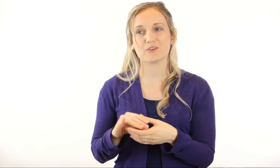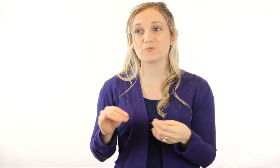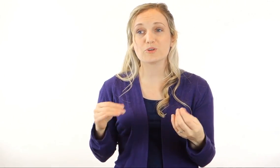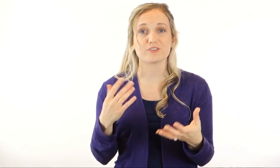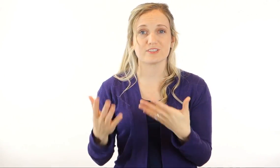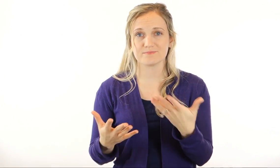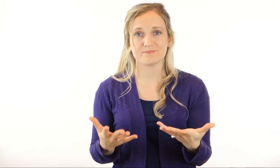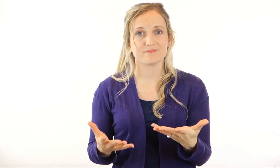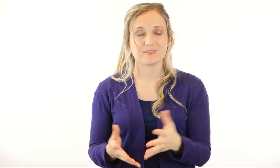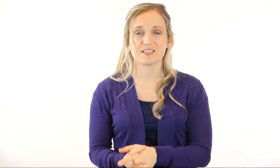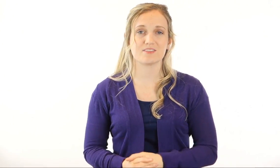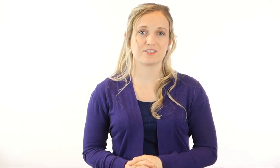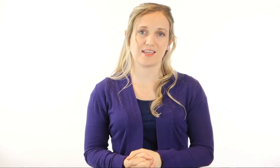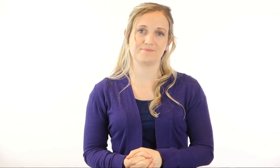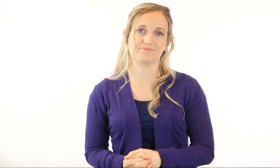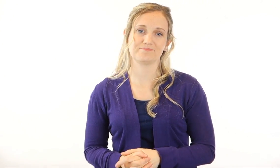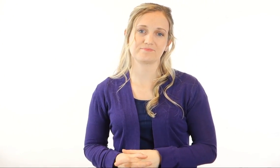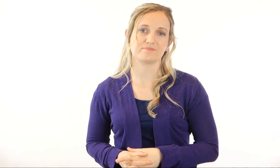or words, things that they're saying.